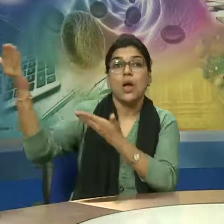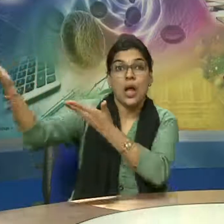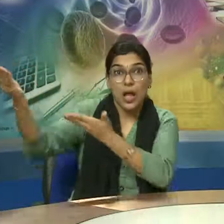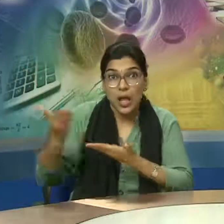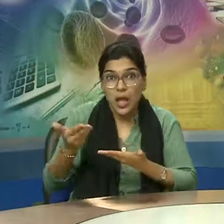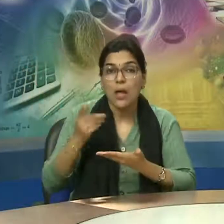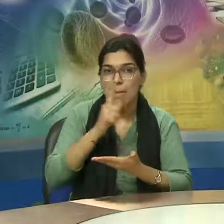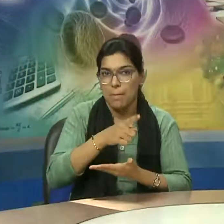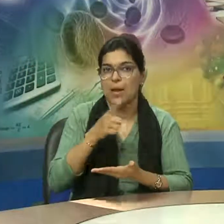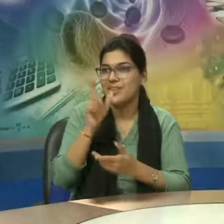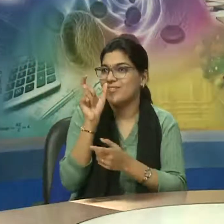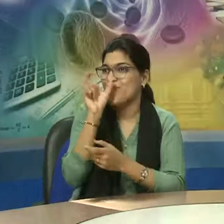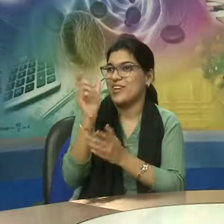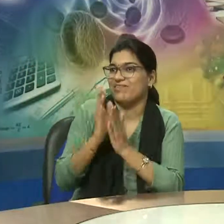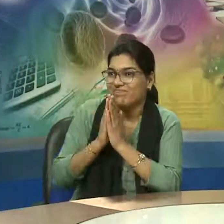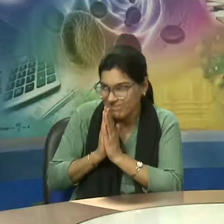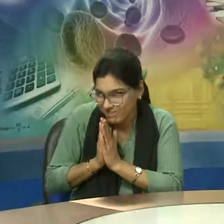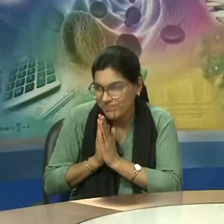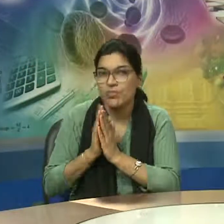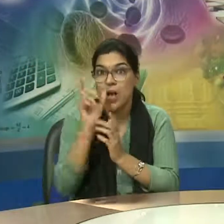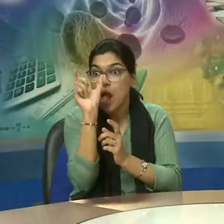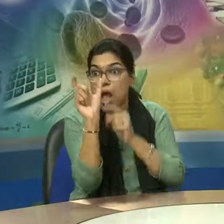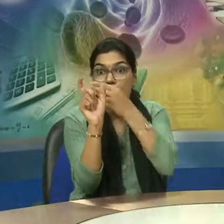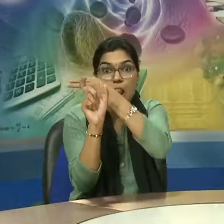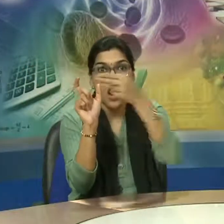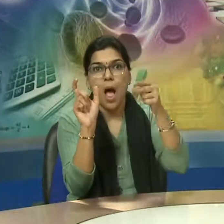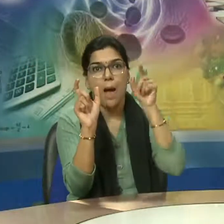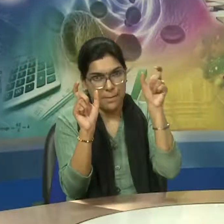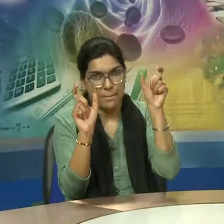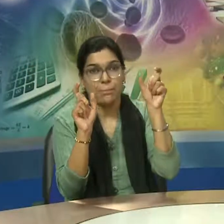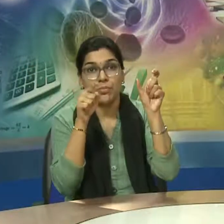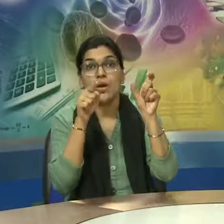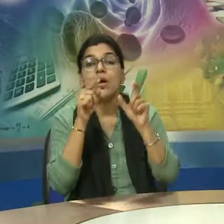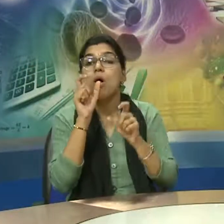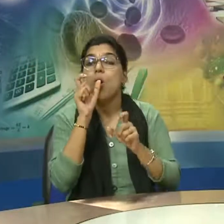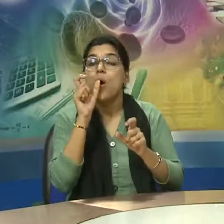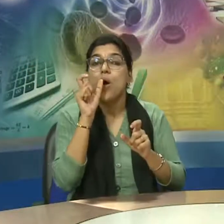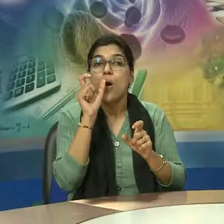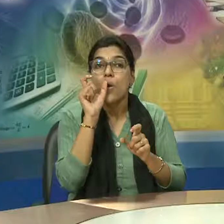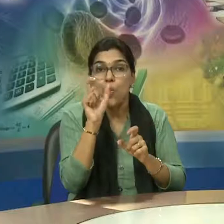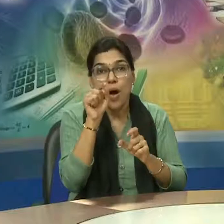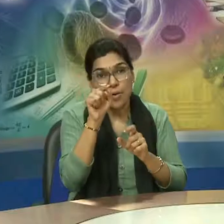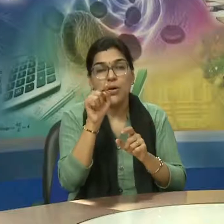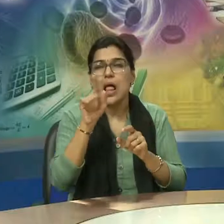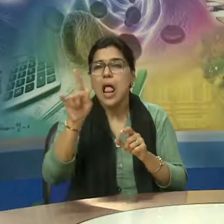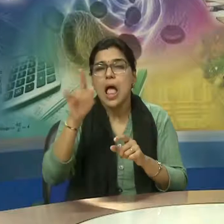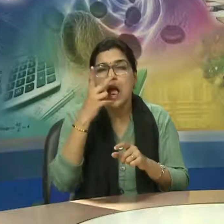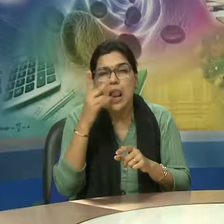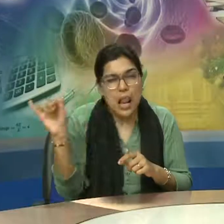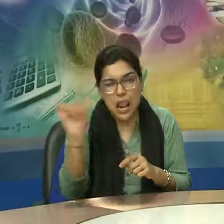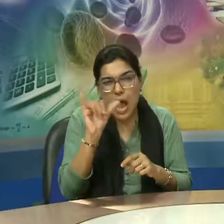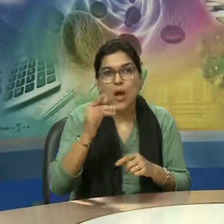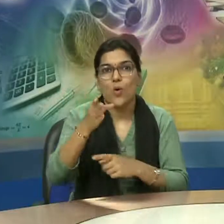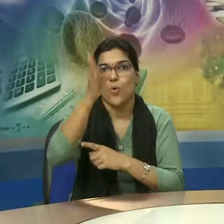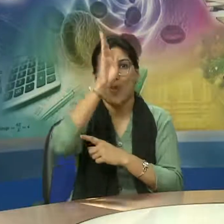means that the arrival of a guest at any time is